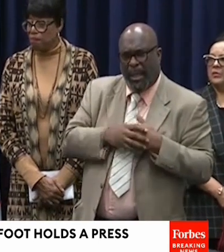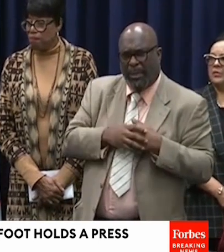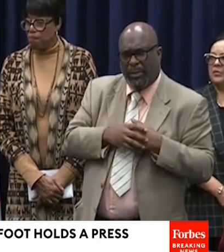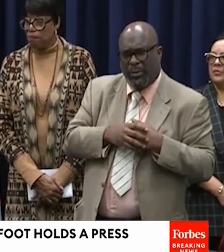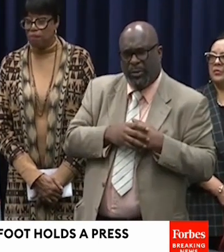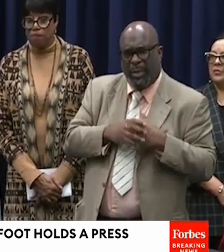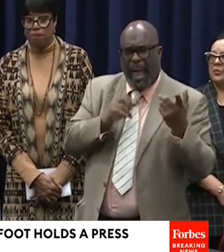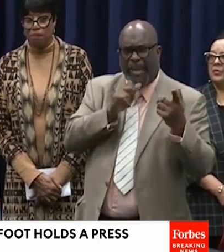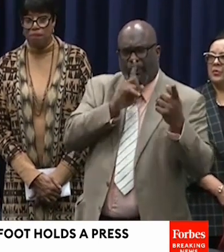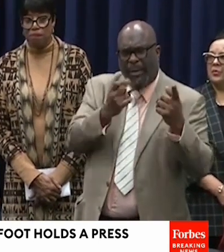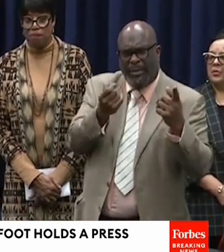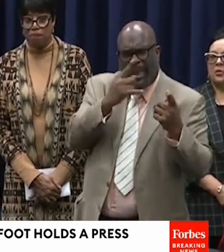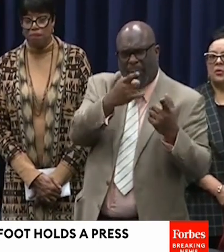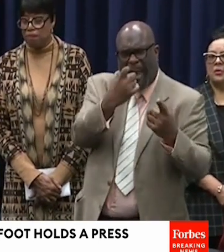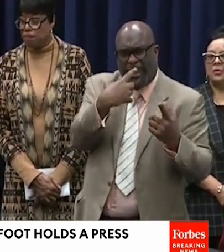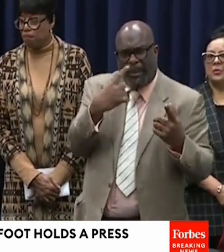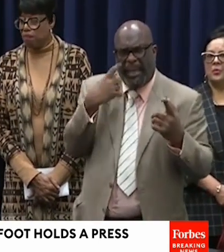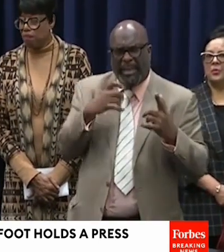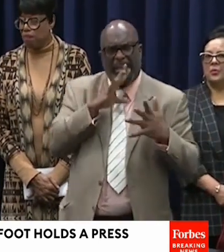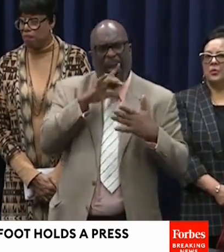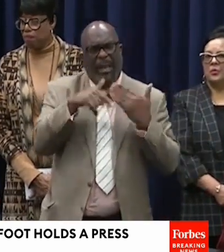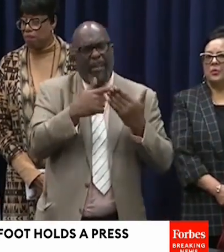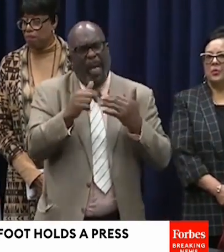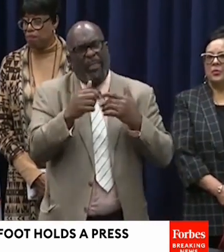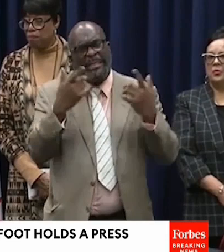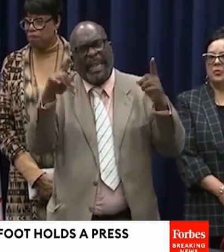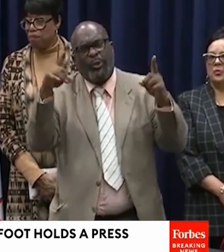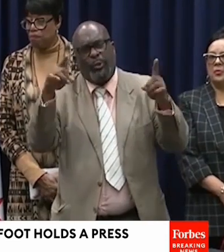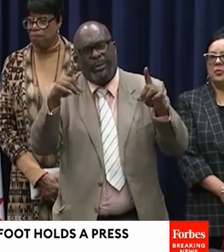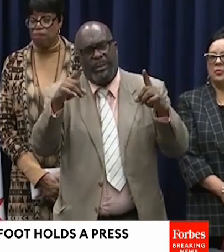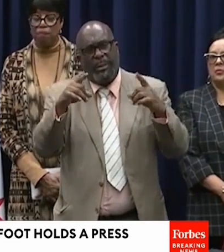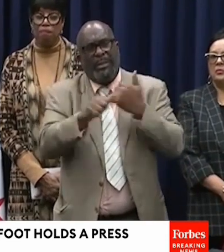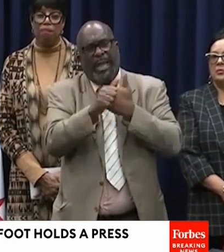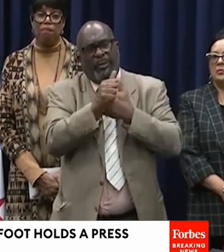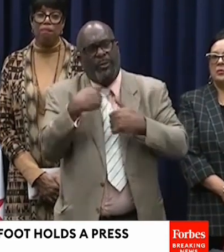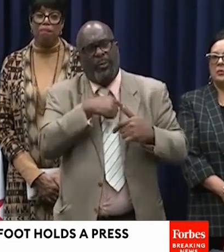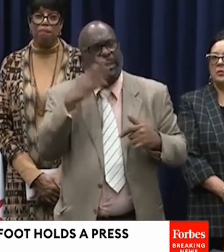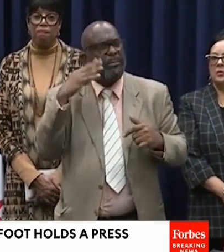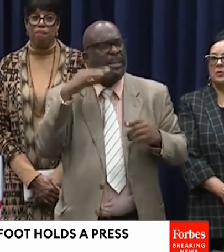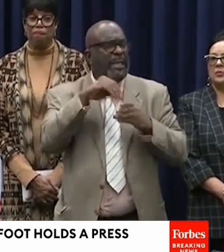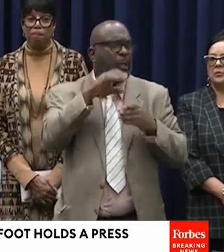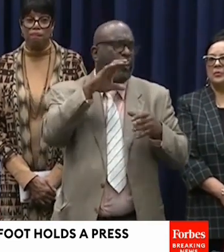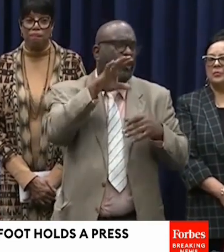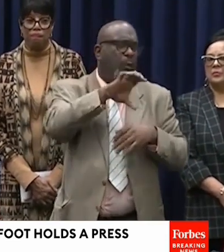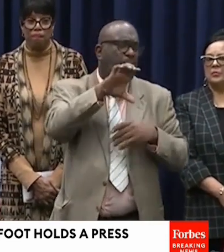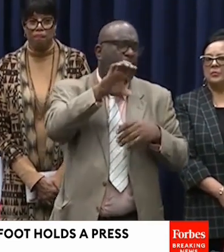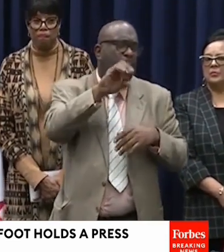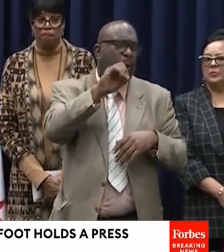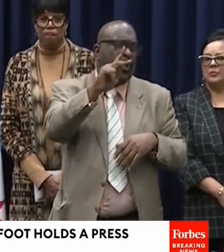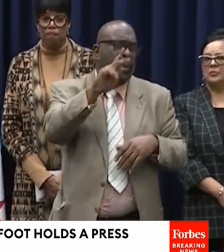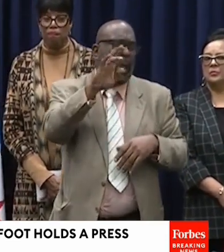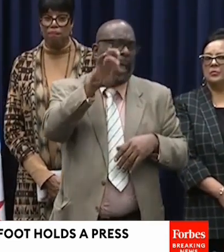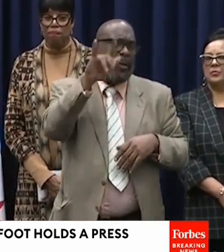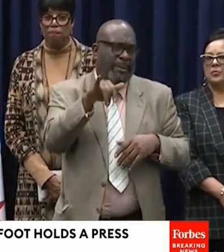I'm not sure I understand your question, because I've been talking about the dangers that we're seeing in the Cook County court system regarding pretrial release